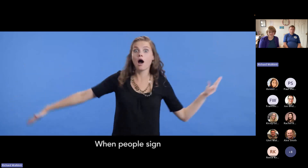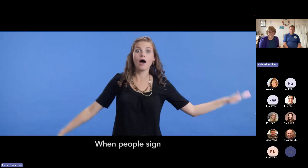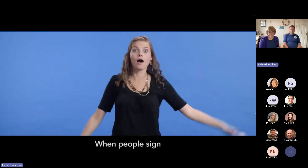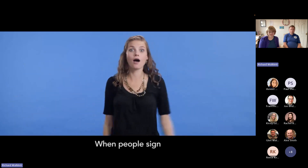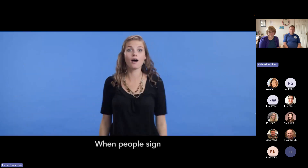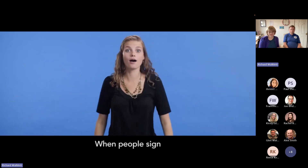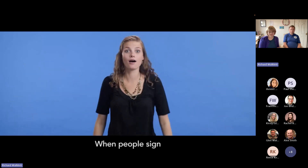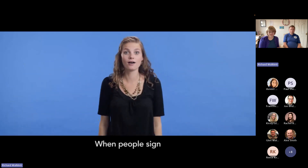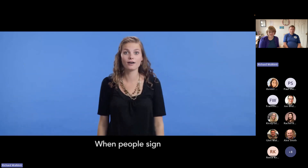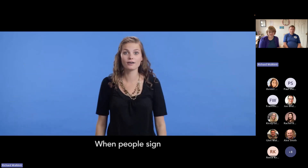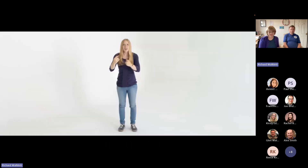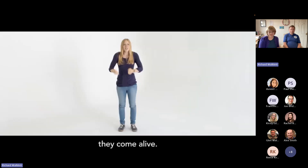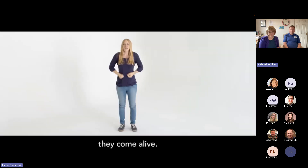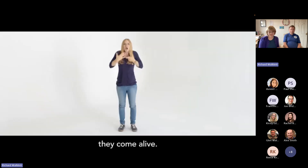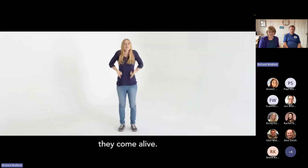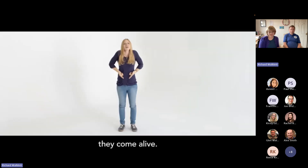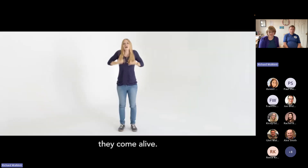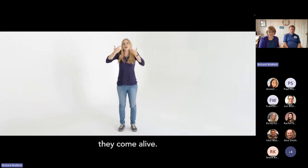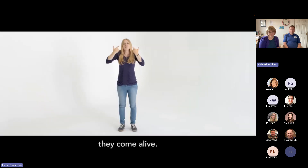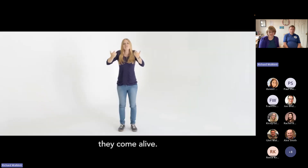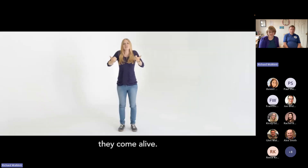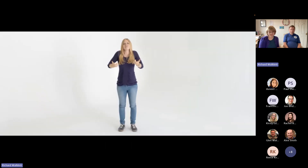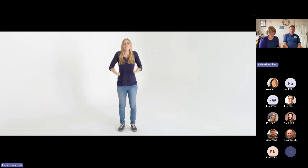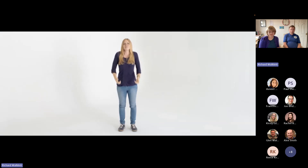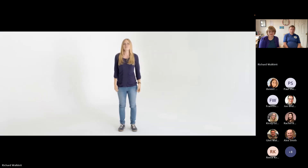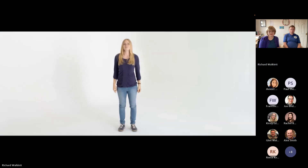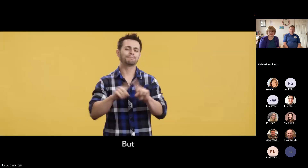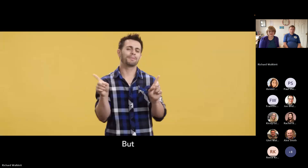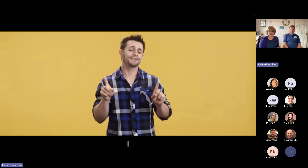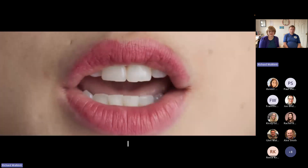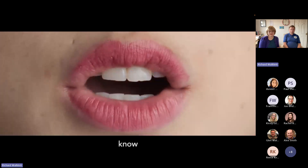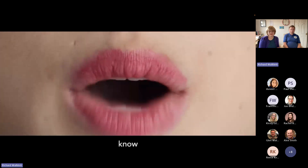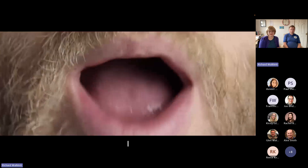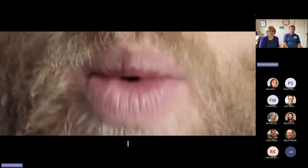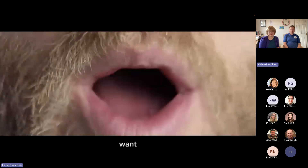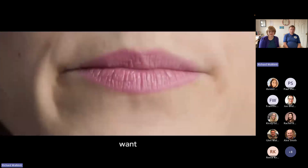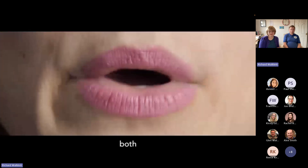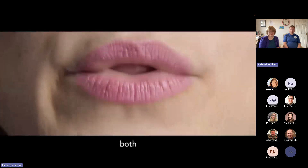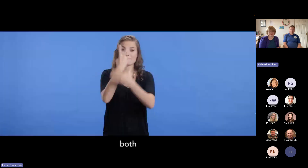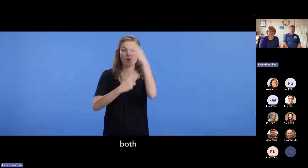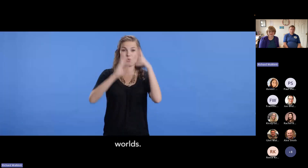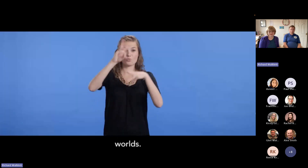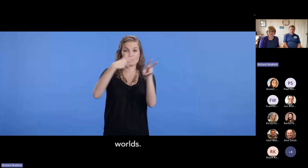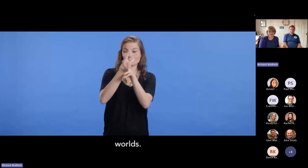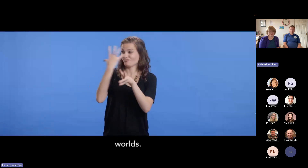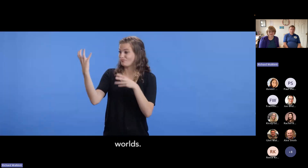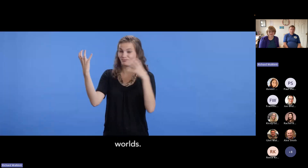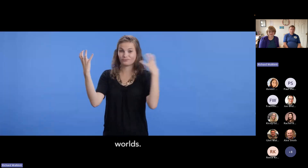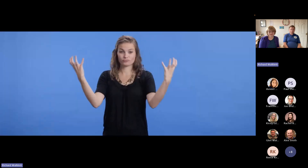When people sign, they come alive. But I know I want both worlds.